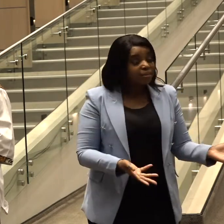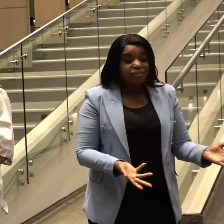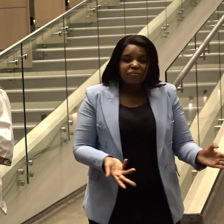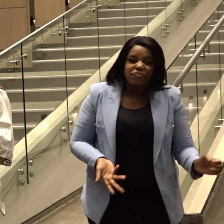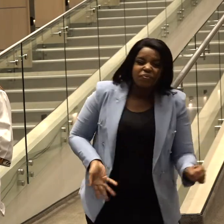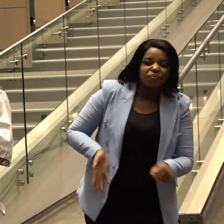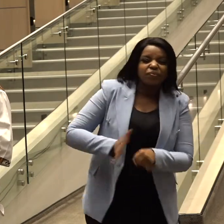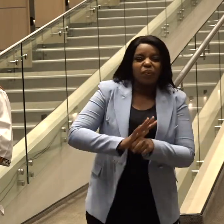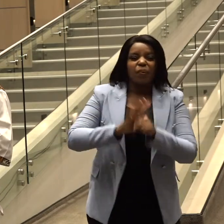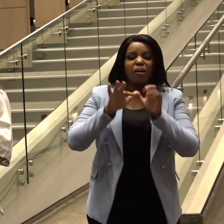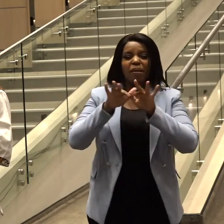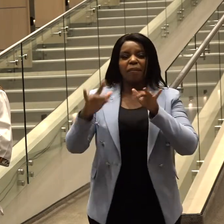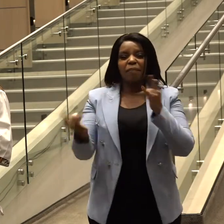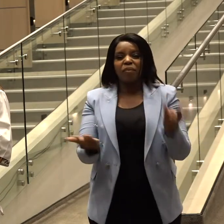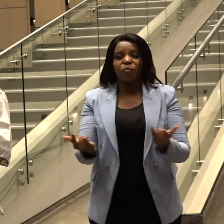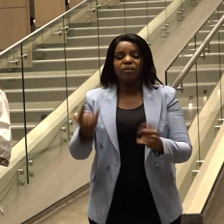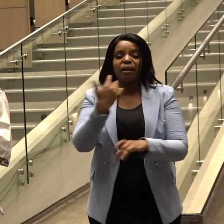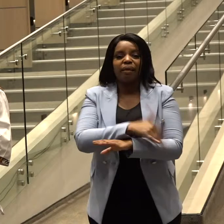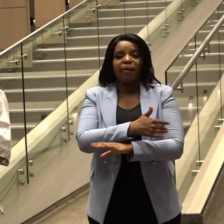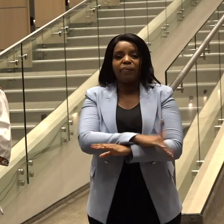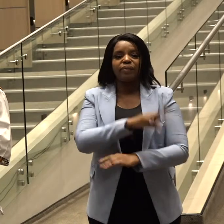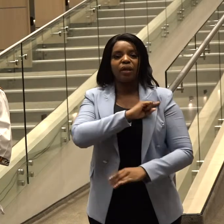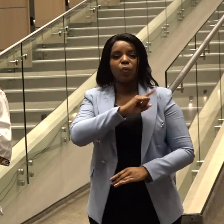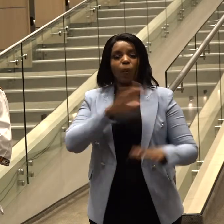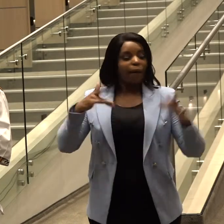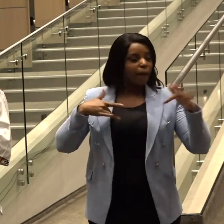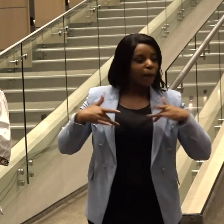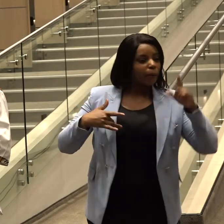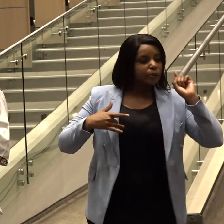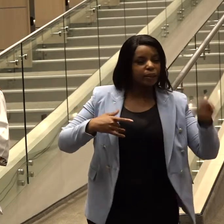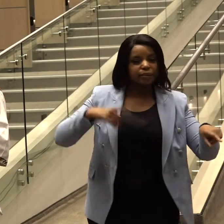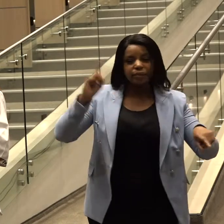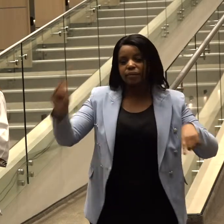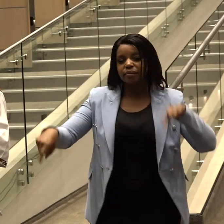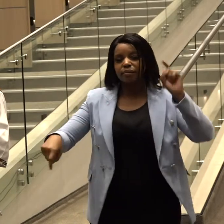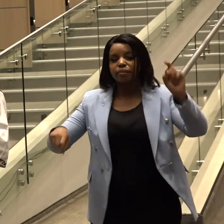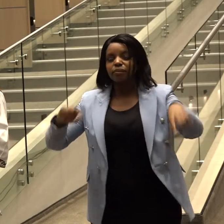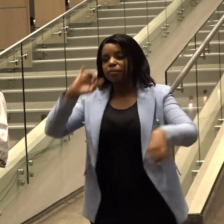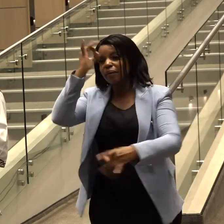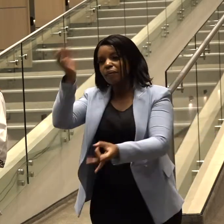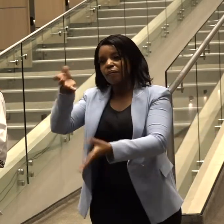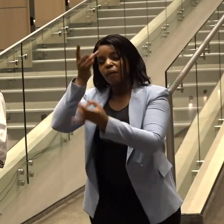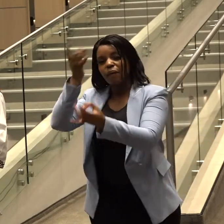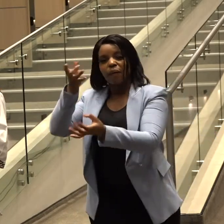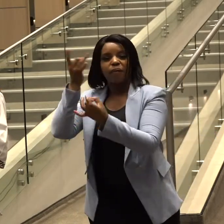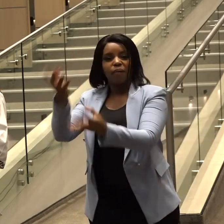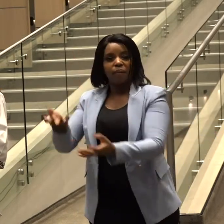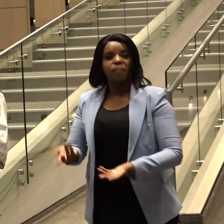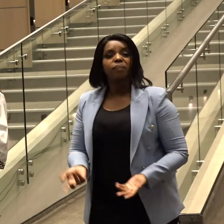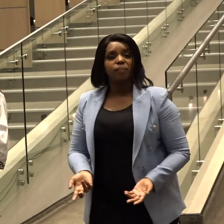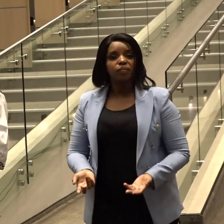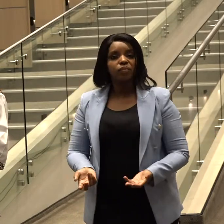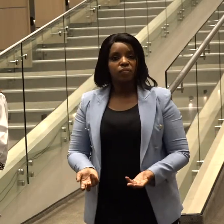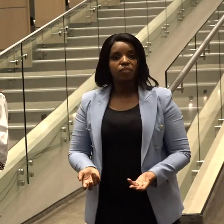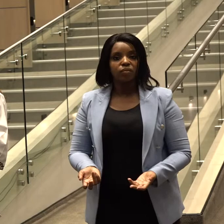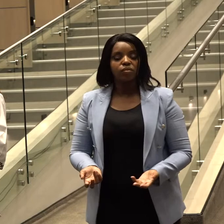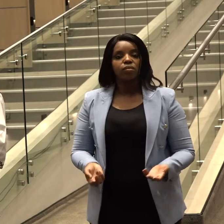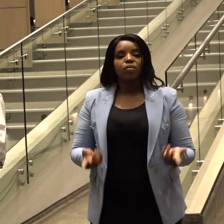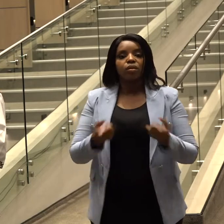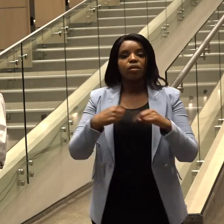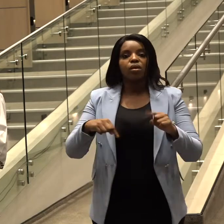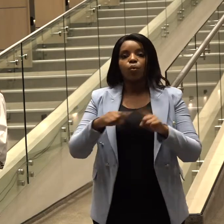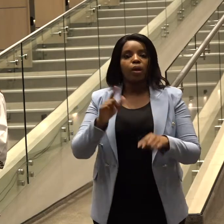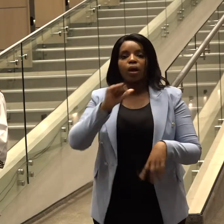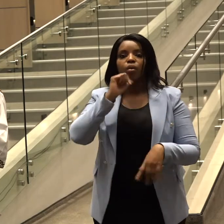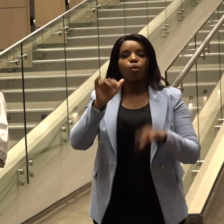informal traders to raise all our concern to you we are not the people who bend the